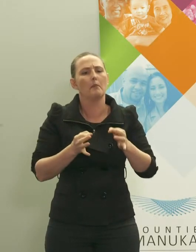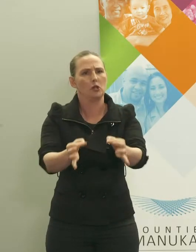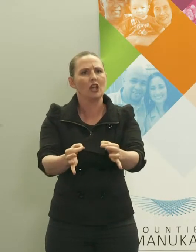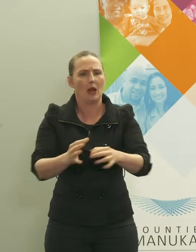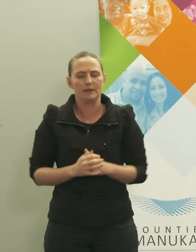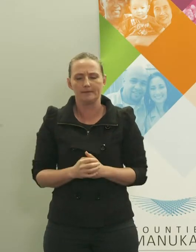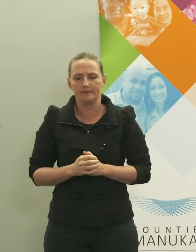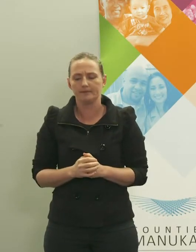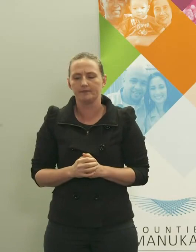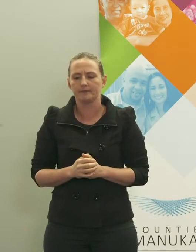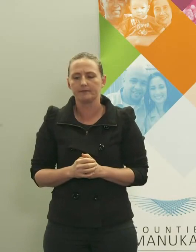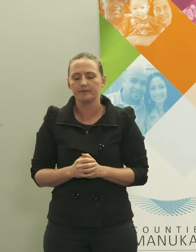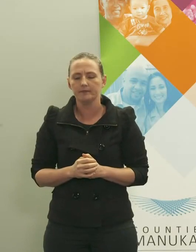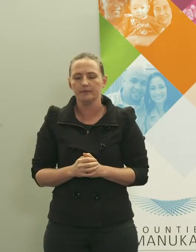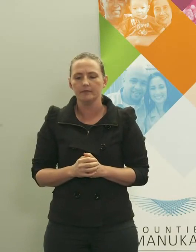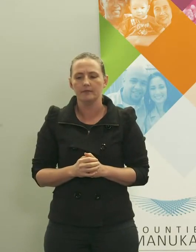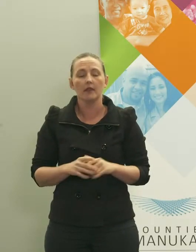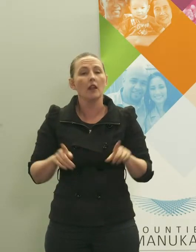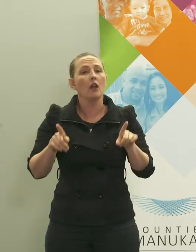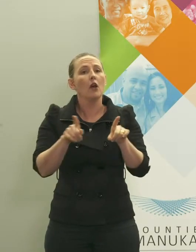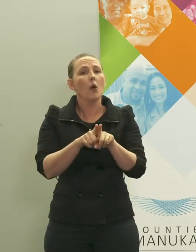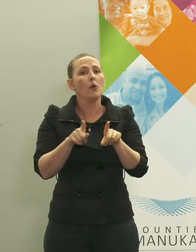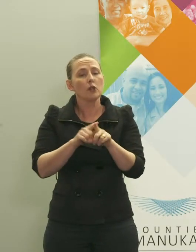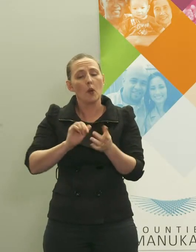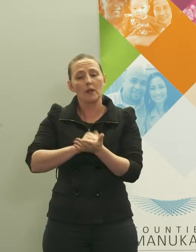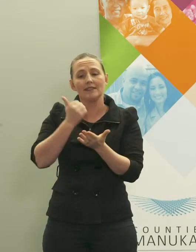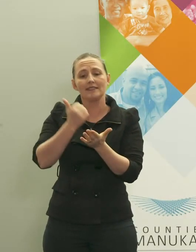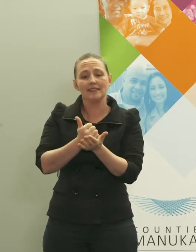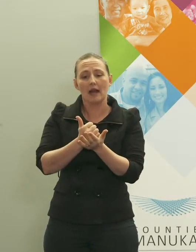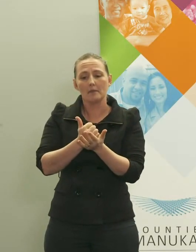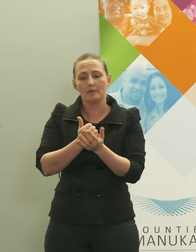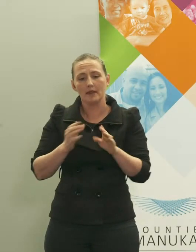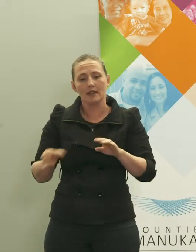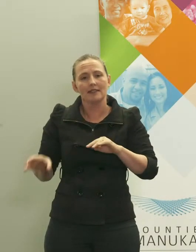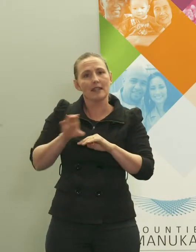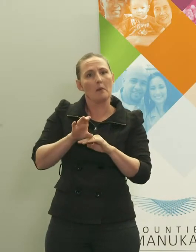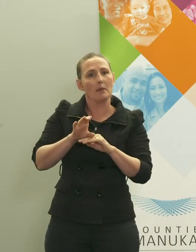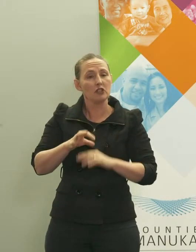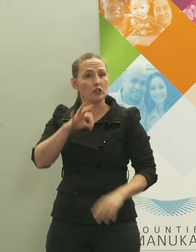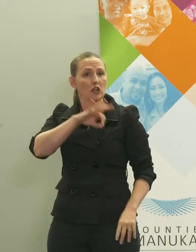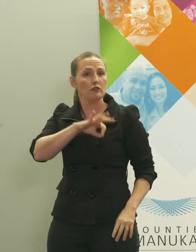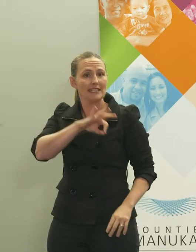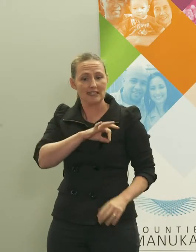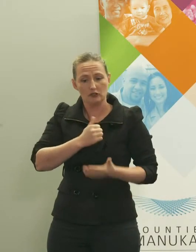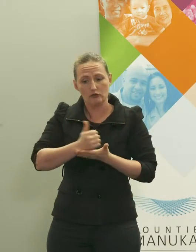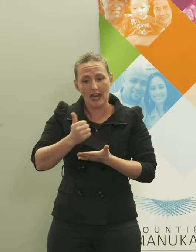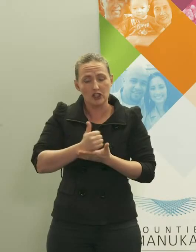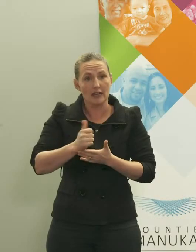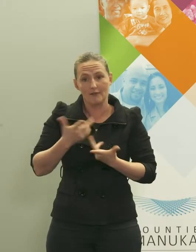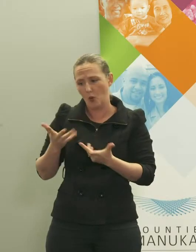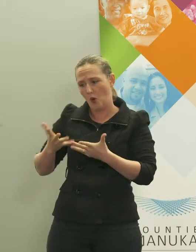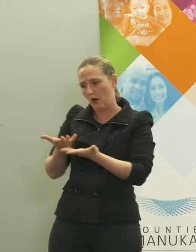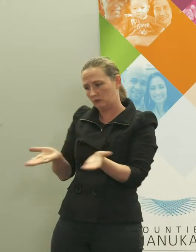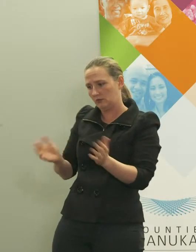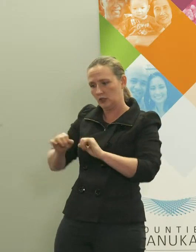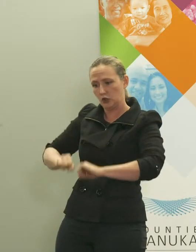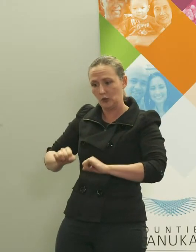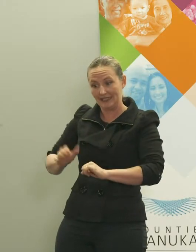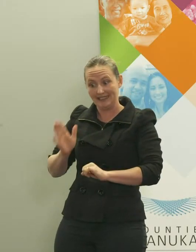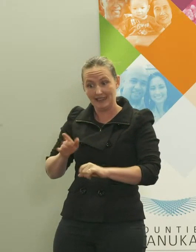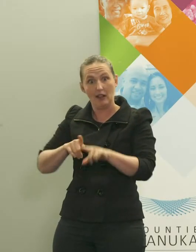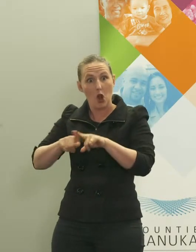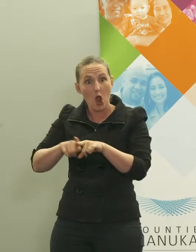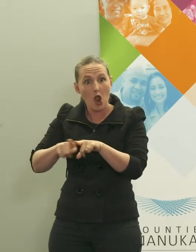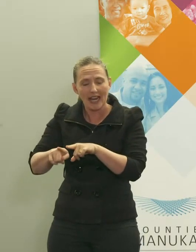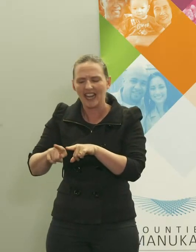we have put in place a supplementary credits regime for those students who are still doing learning but maybe wouldn't have been